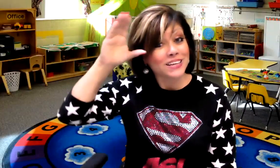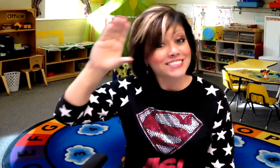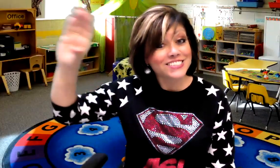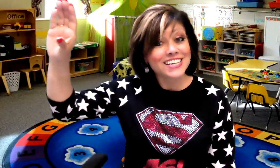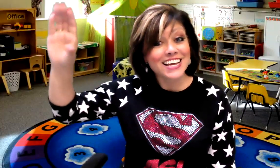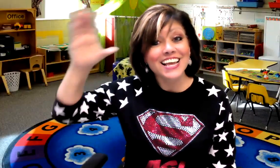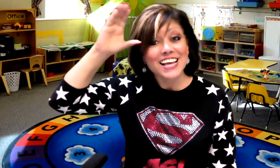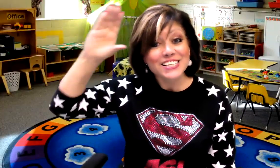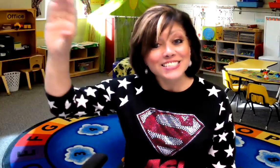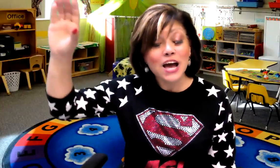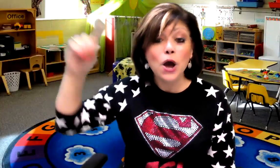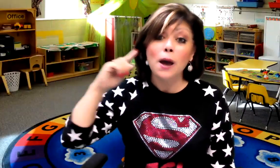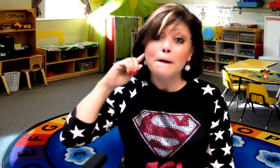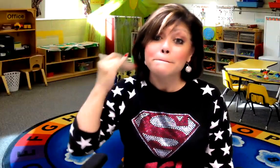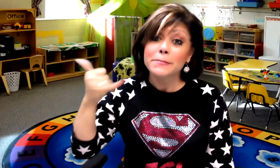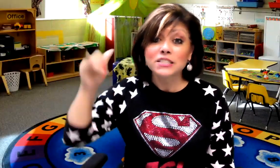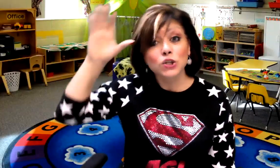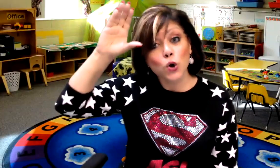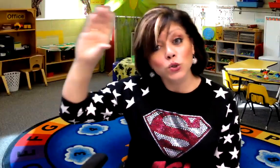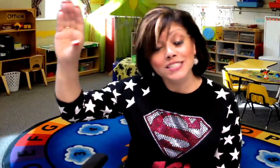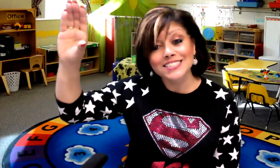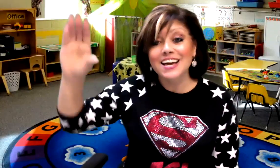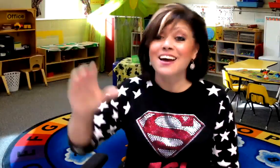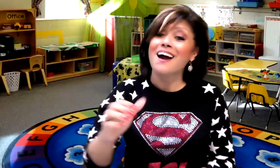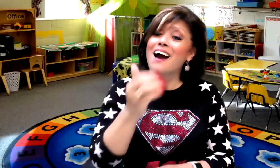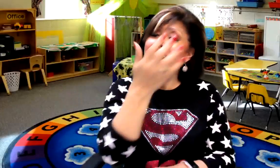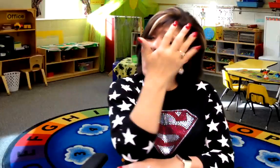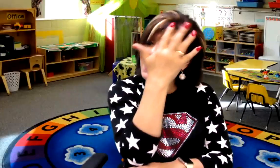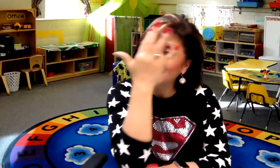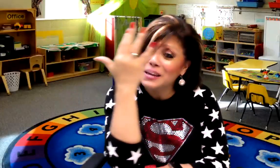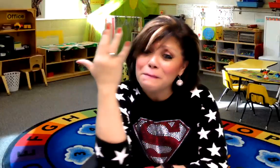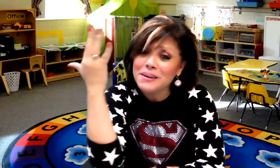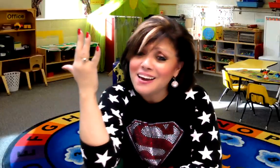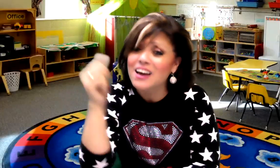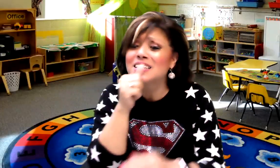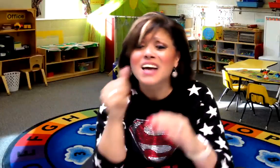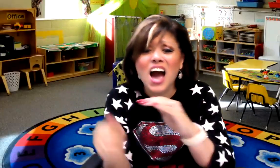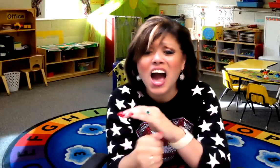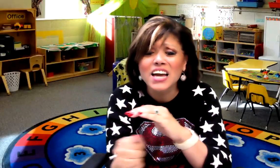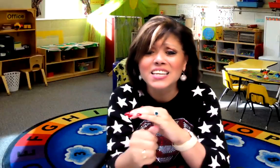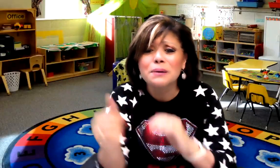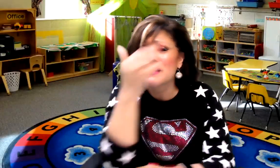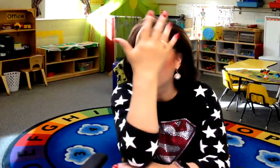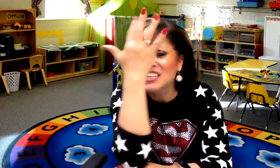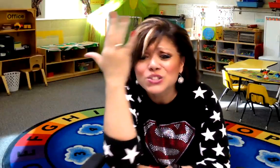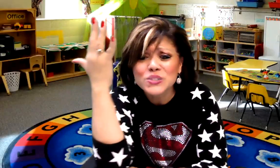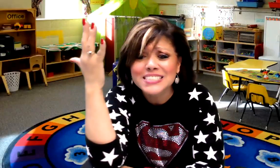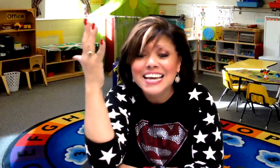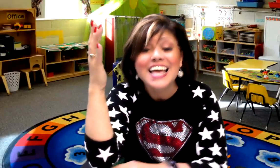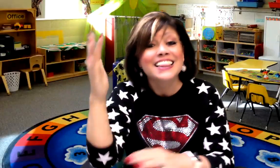Mr. Sun, Sun, Mr. Golden Sun, hiding behind a tree.